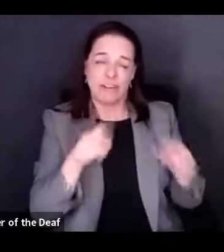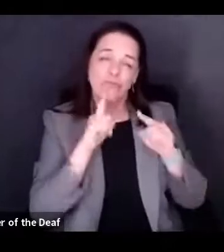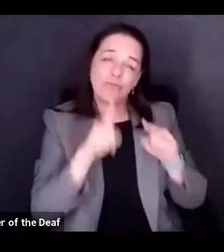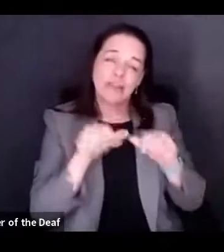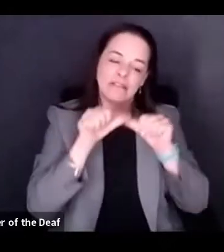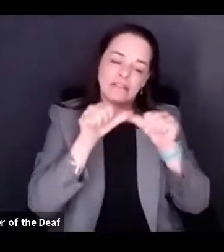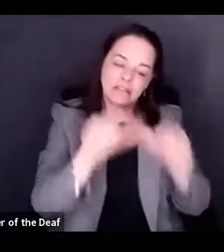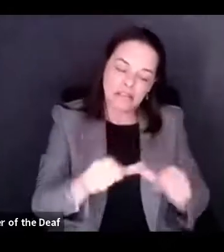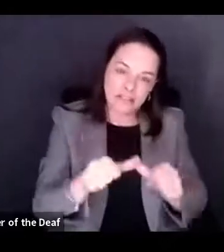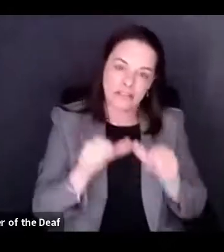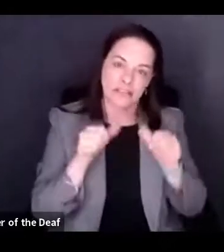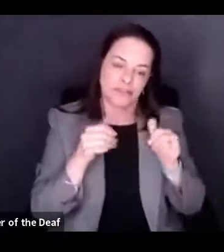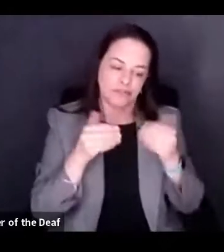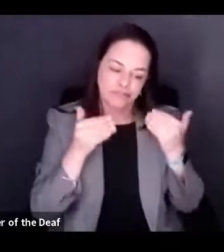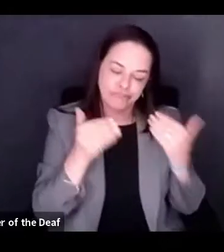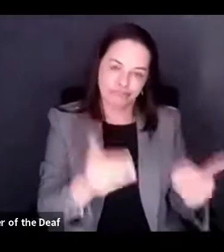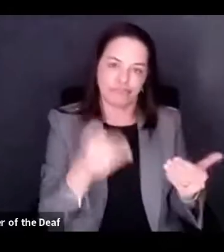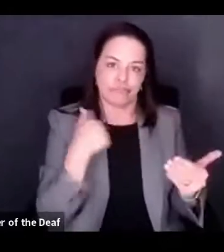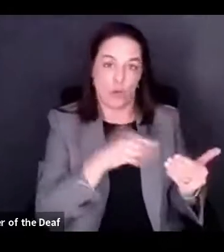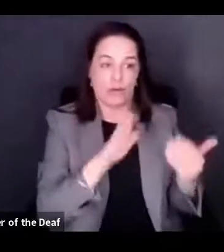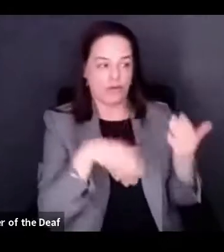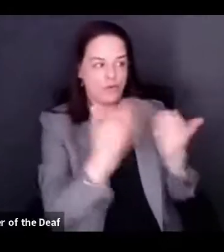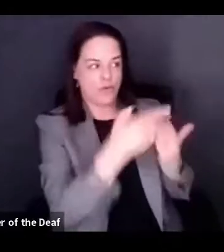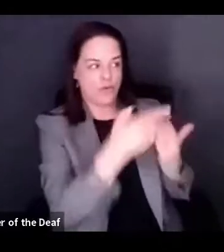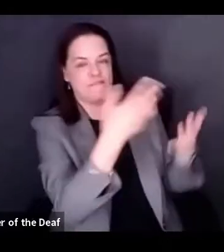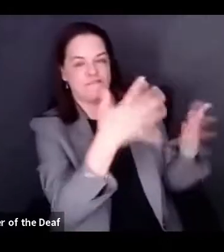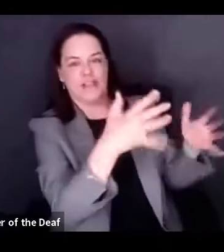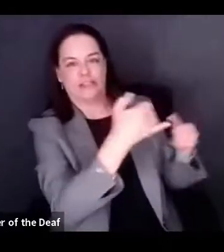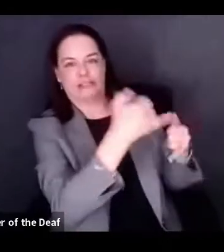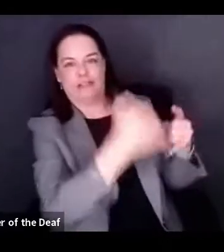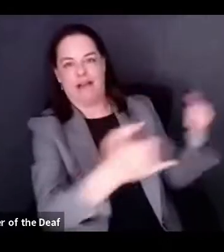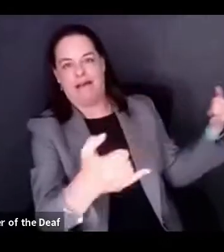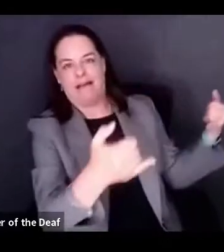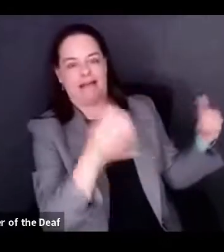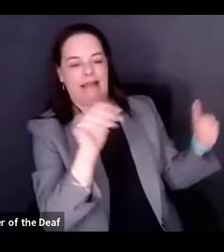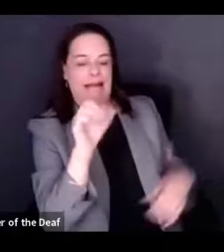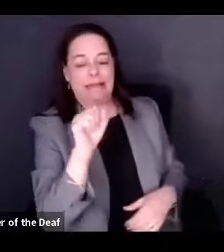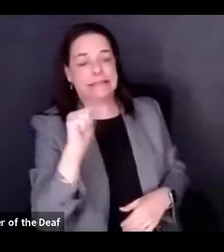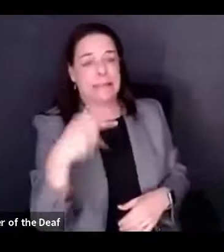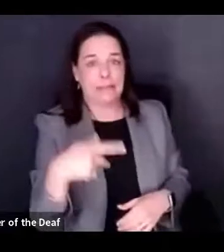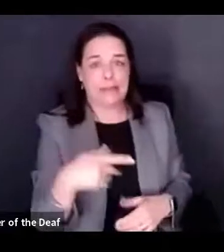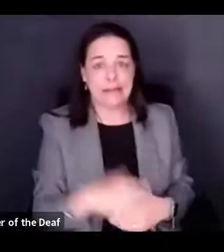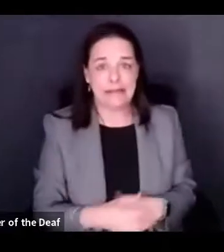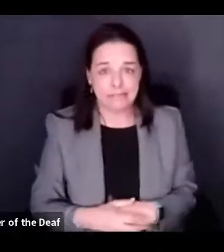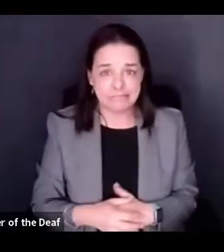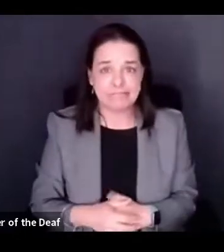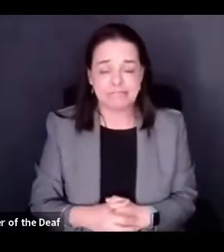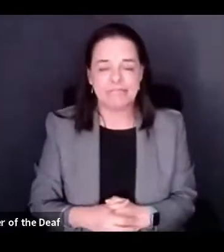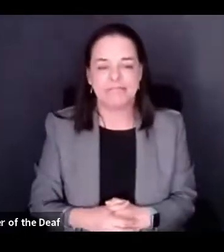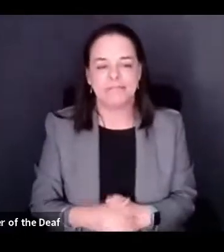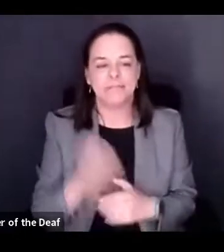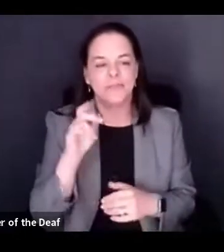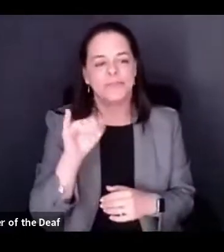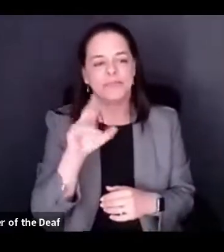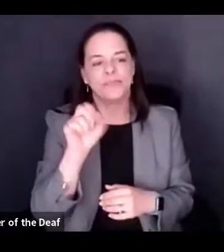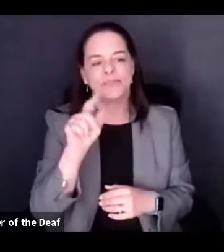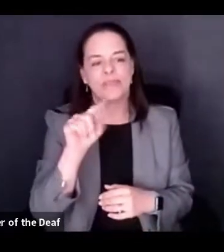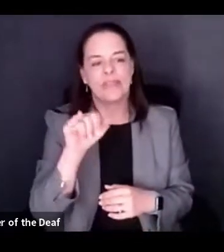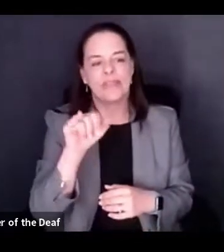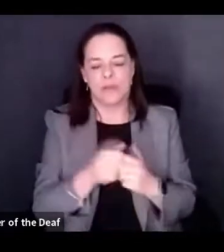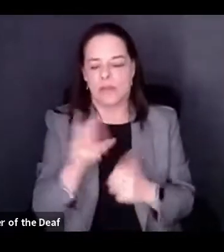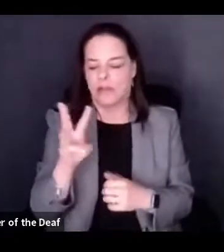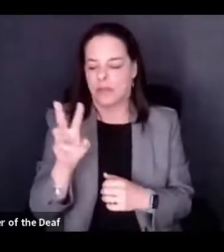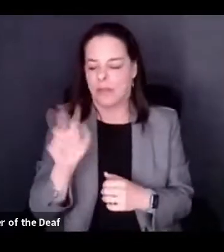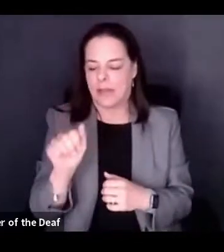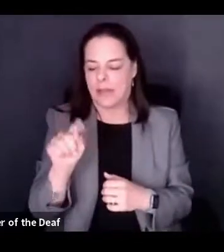continue to move forward so we can get to that finish line as fast as we possibly can. All right, Justin with